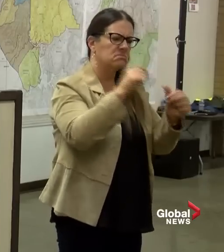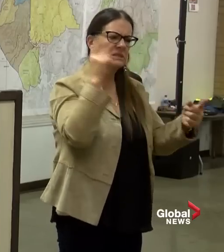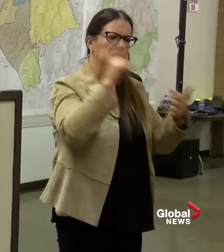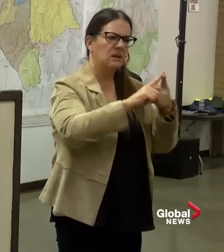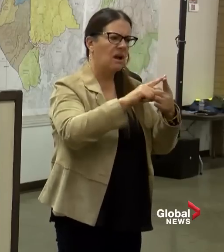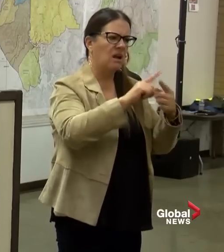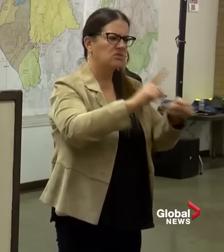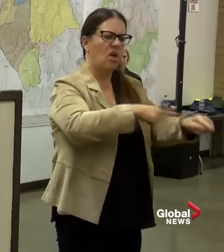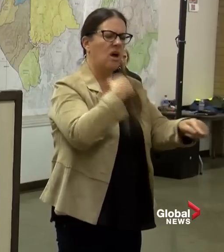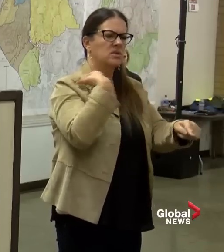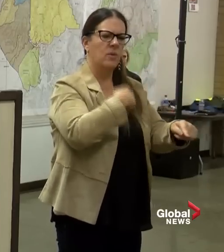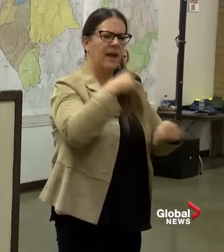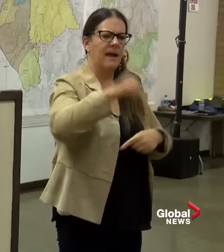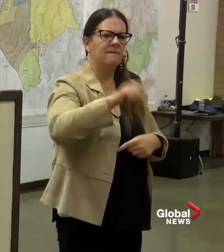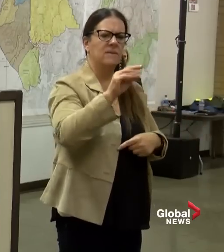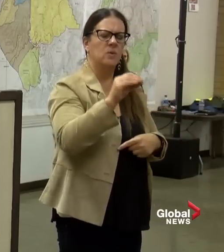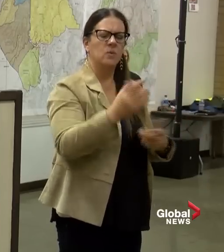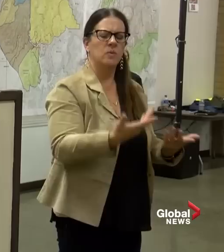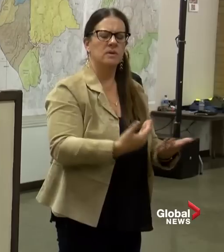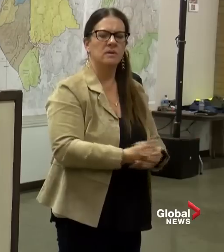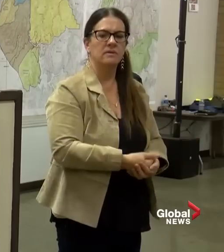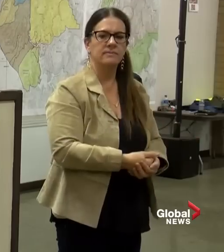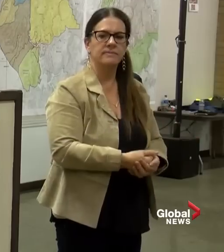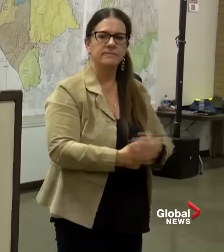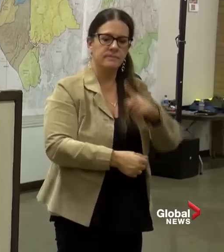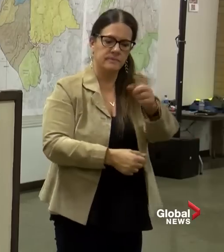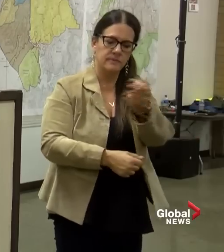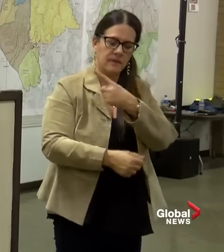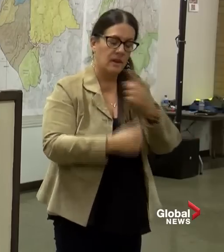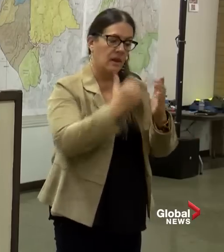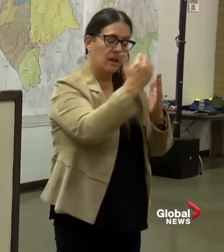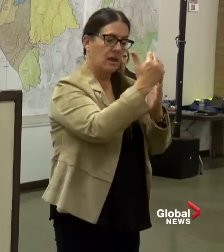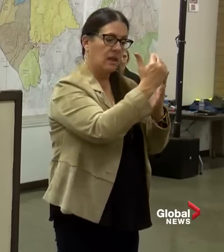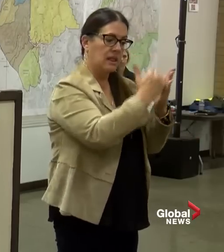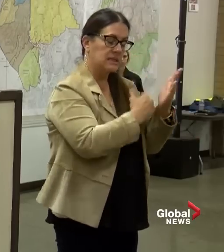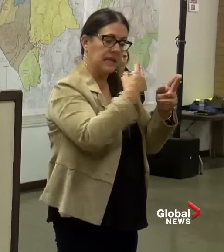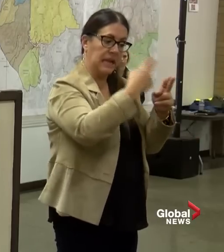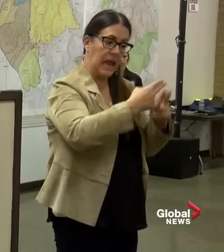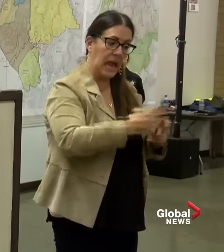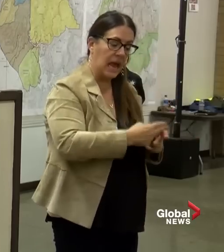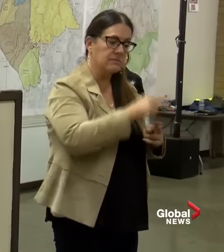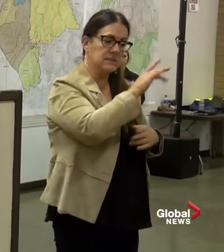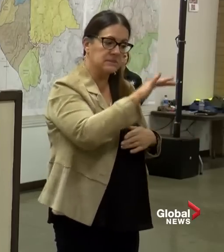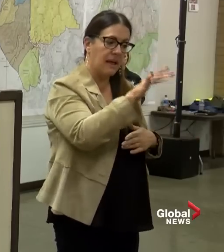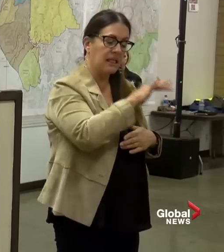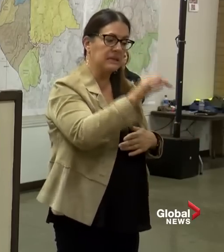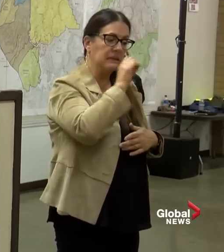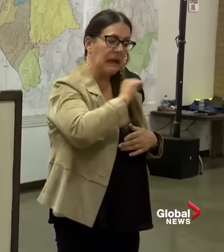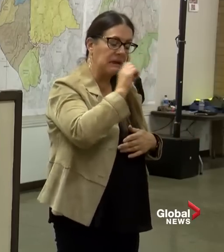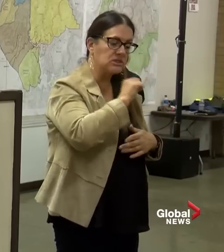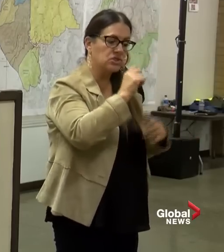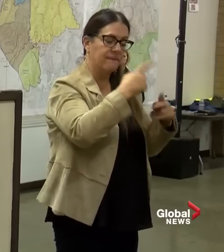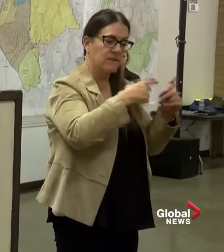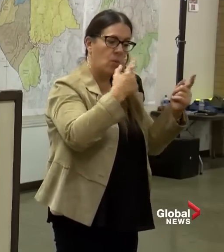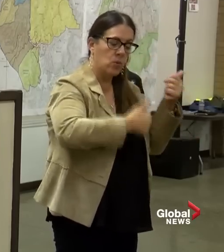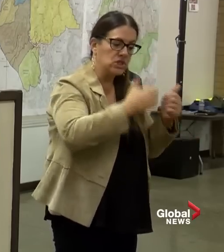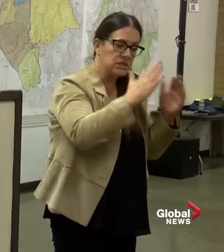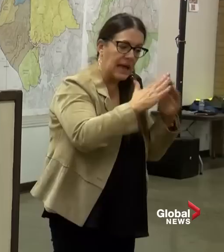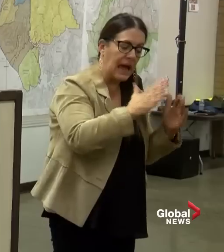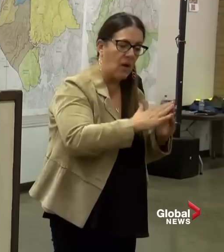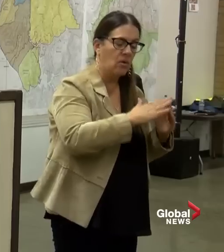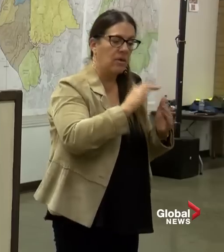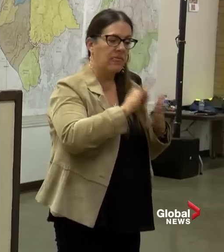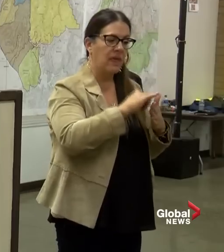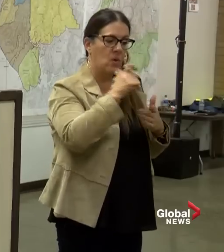do it. Will a list of names, like spelling of the names, as well as the ages and towns of the people you reported